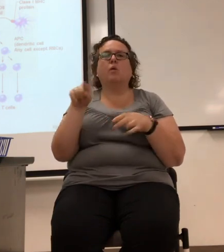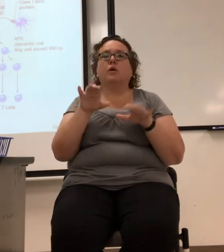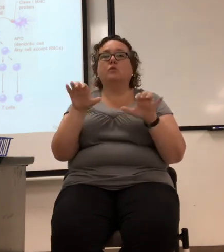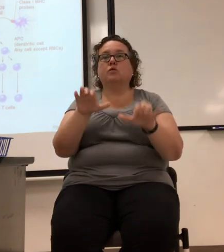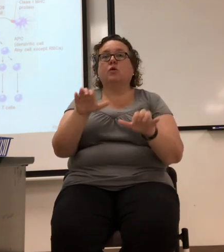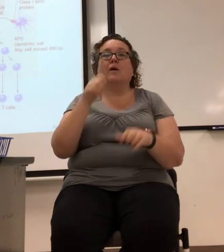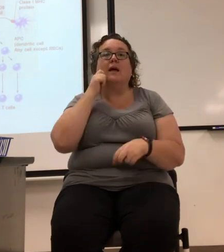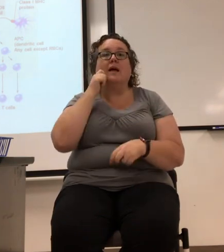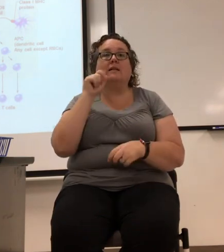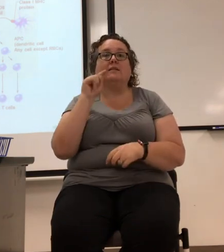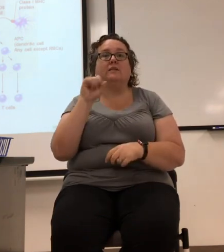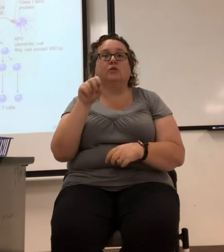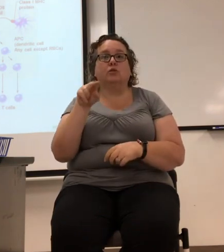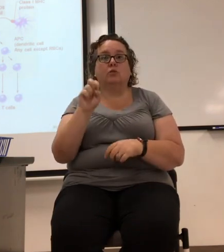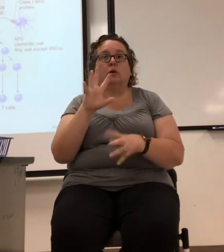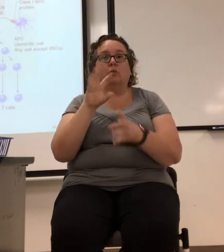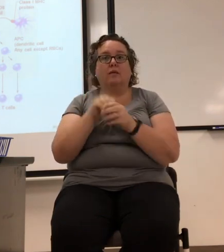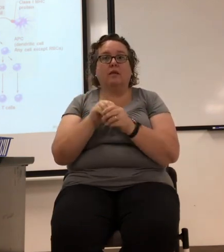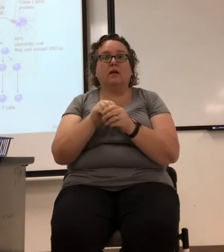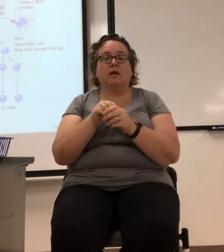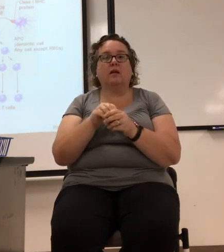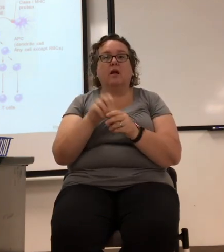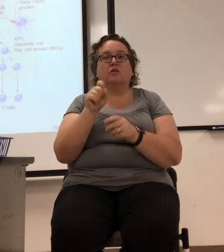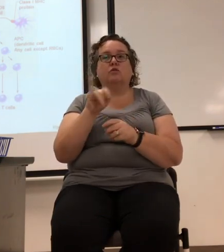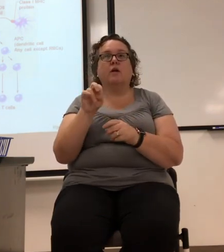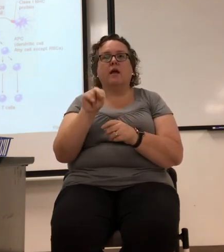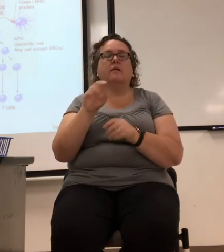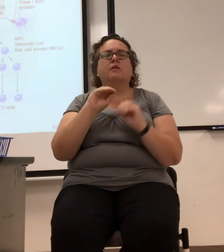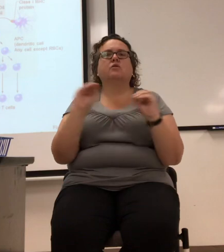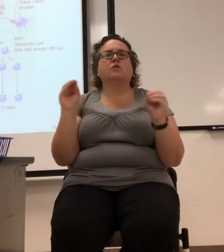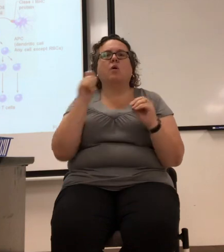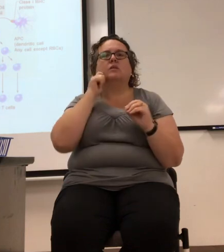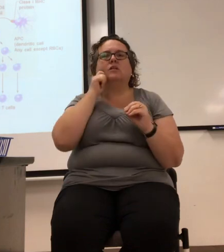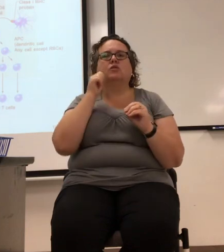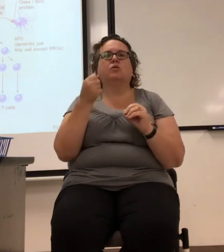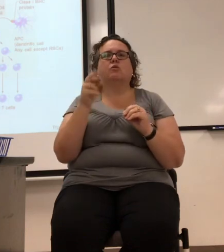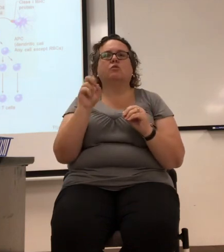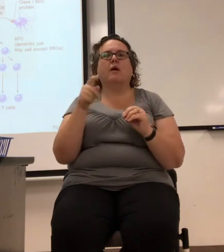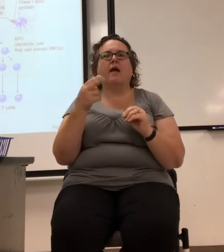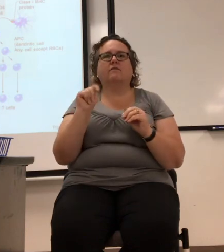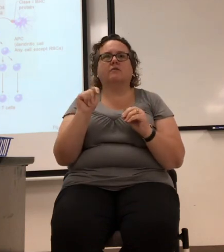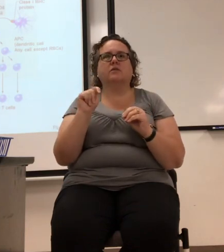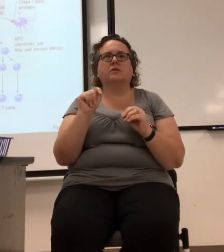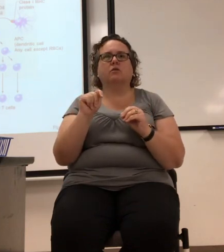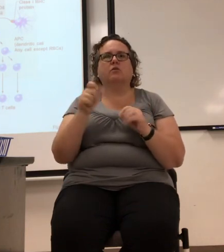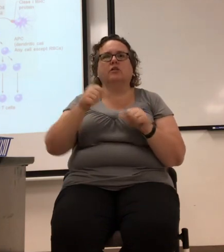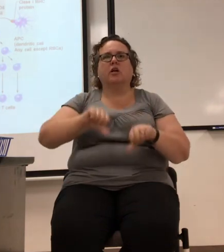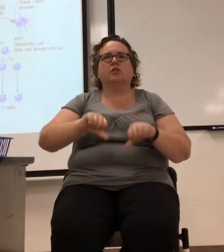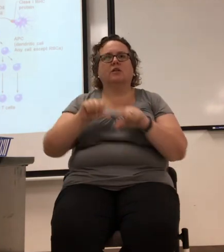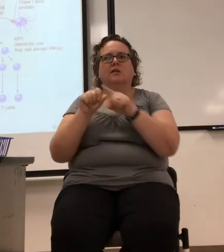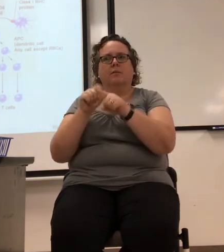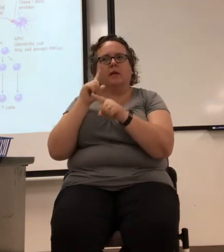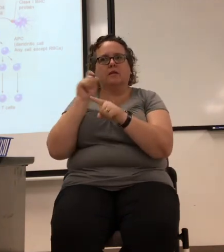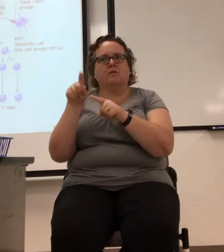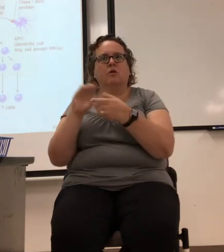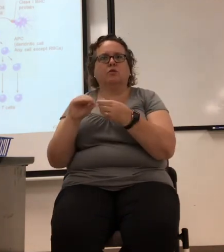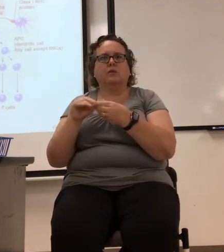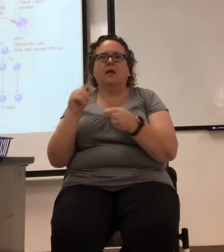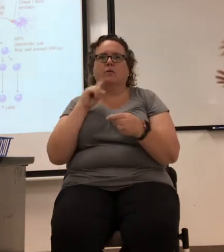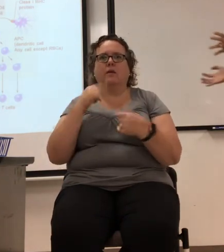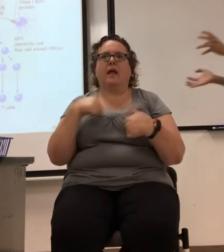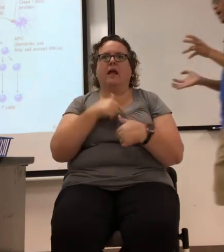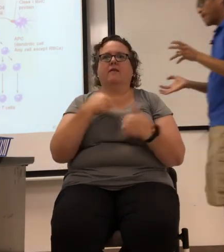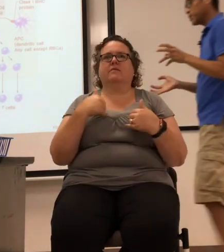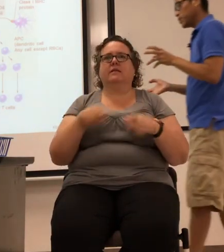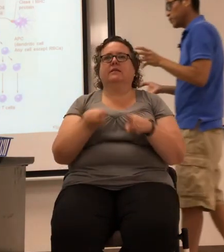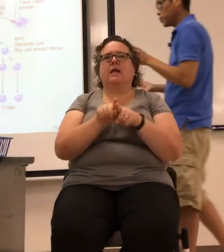graft within a strain, there's no tissue graft rejection, right? Because like what you said, Felicia, like they got the same immune system.